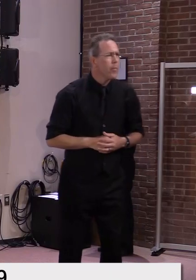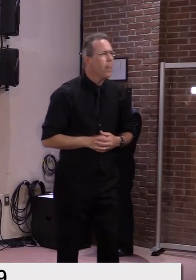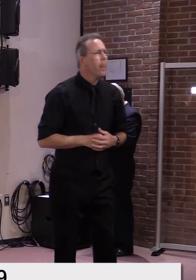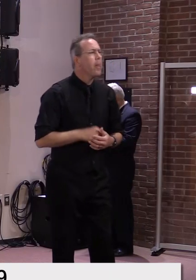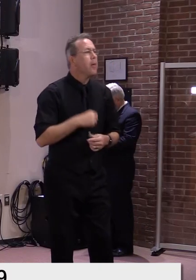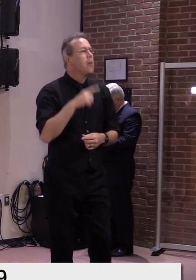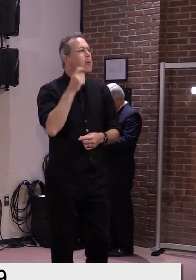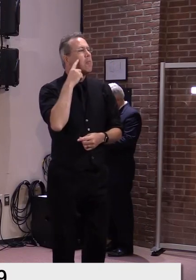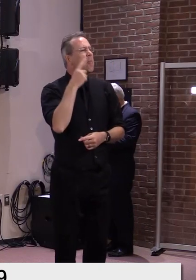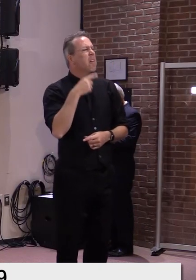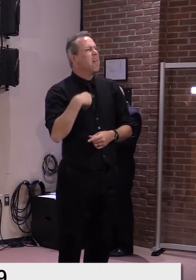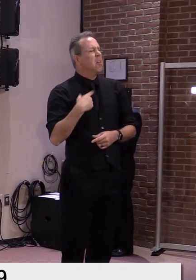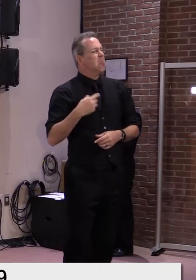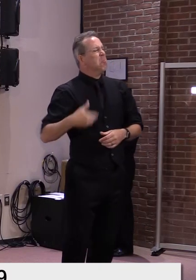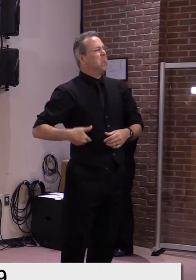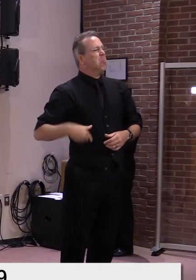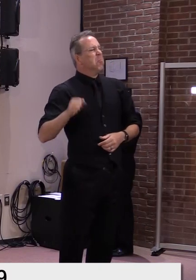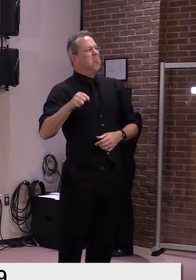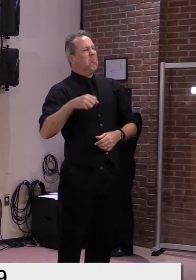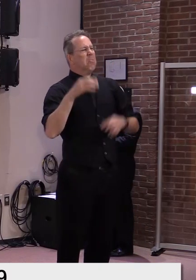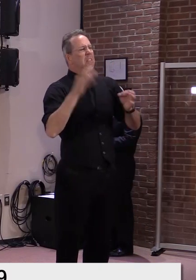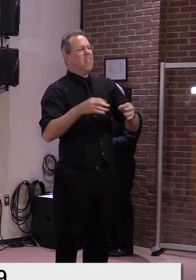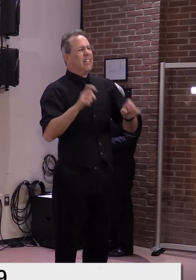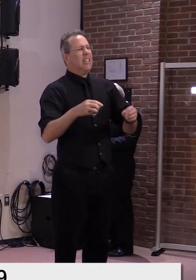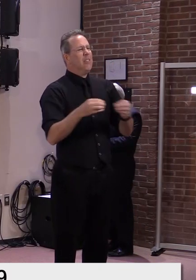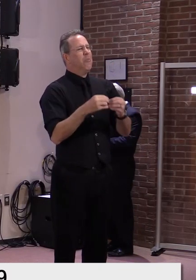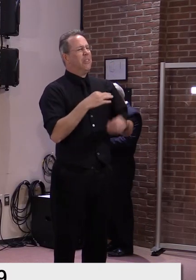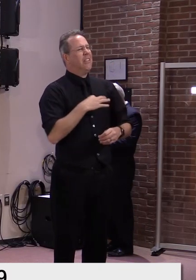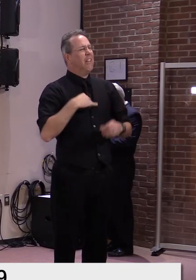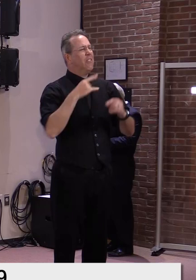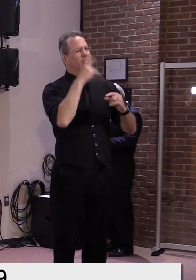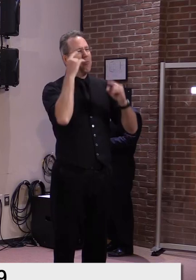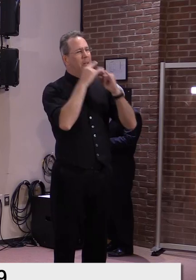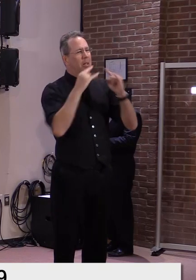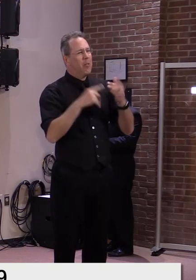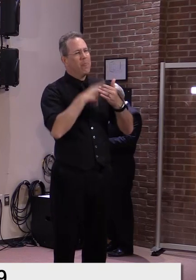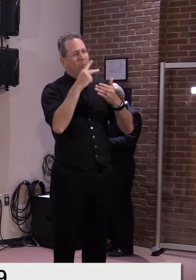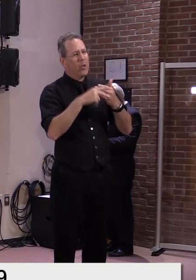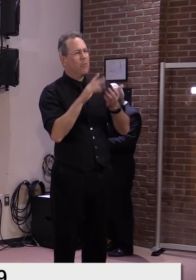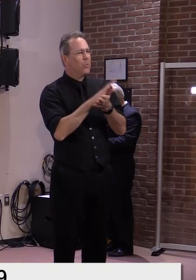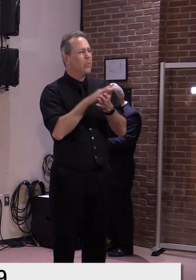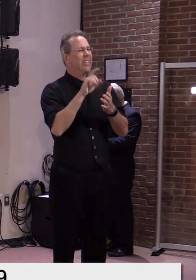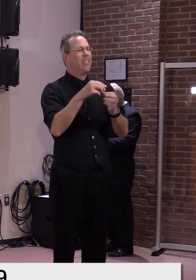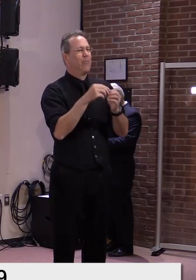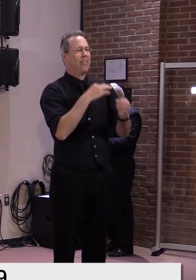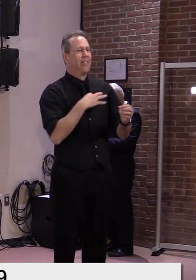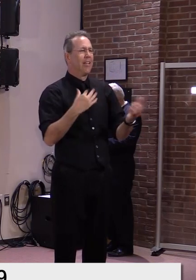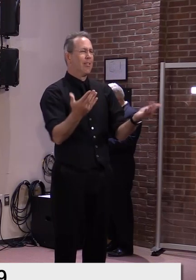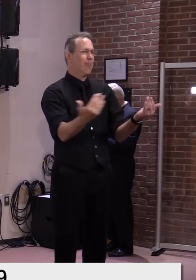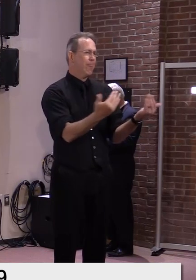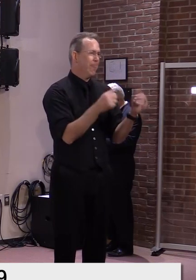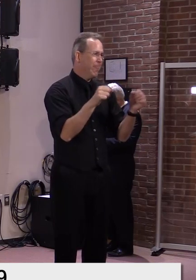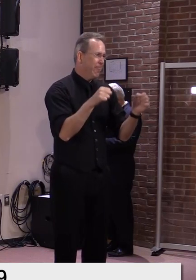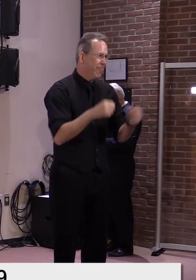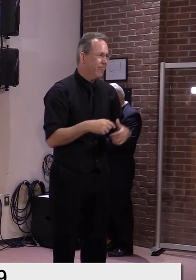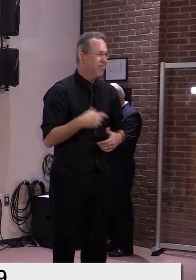into it any further than I have over the last couple of weeks. But, you know, the challenges in terms